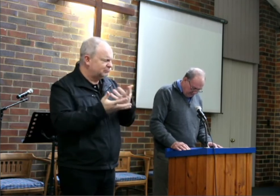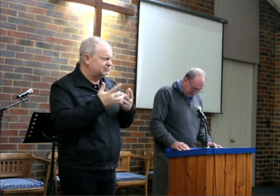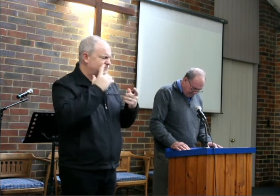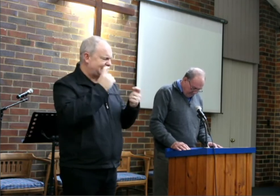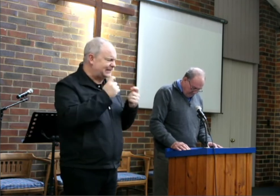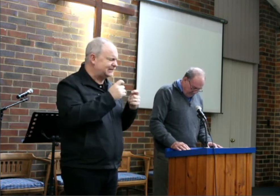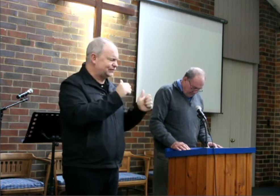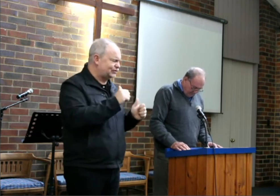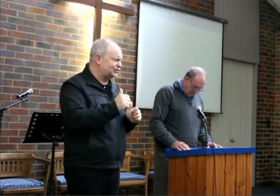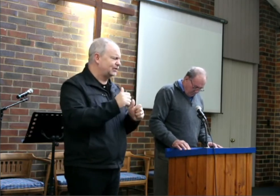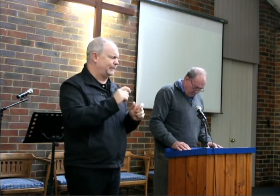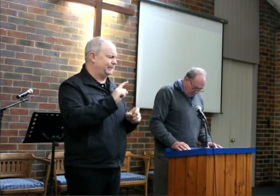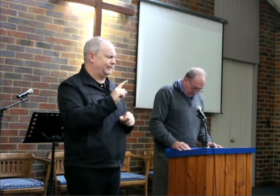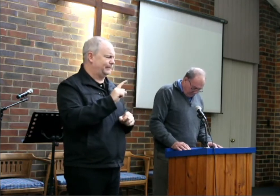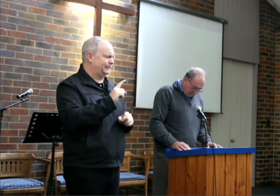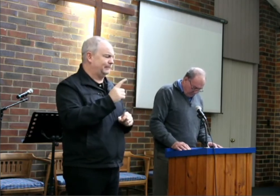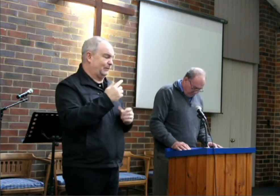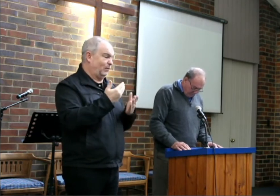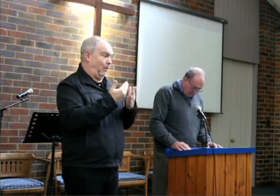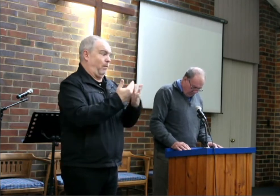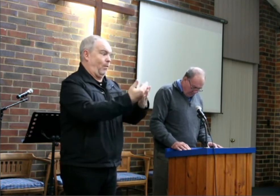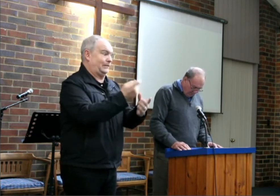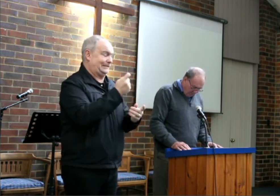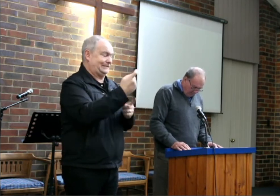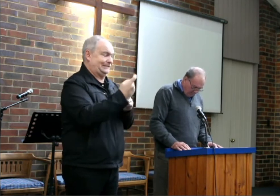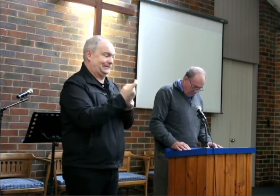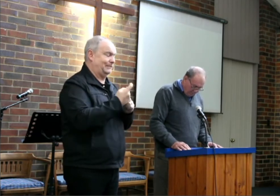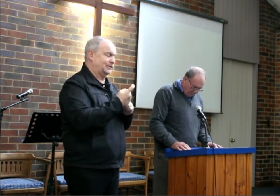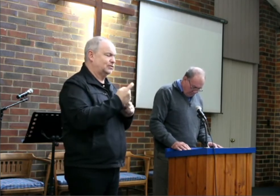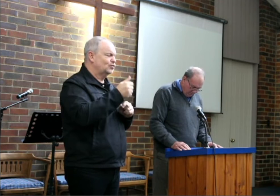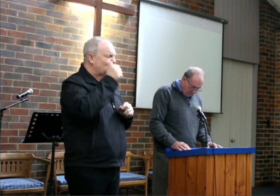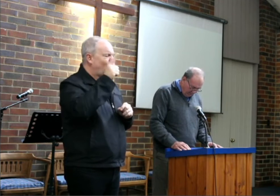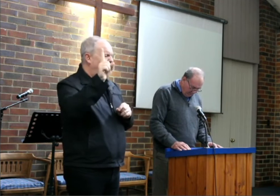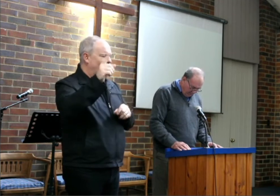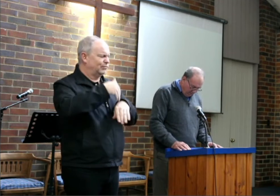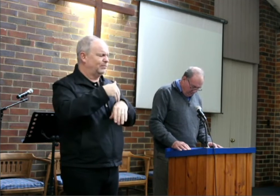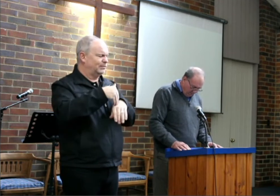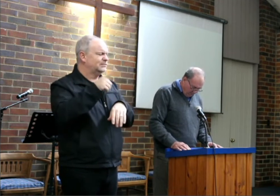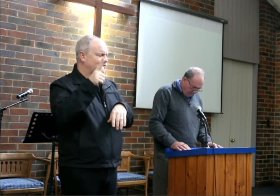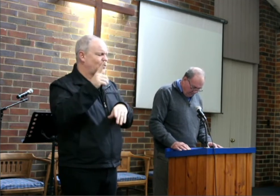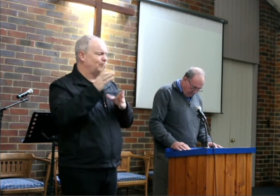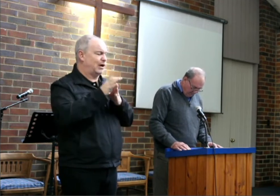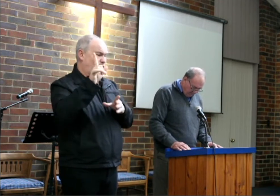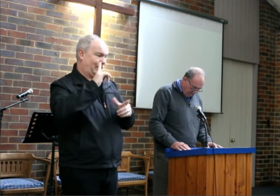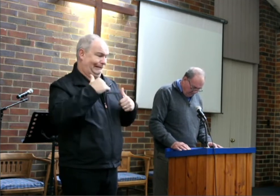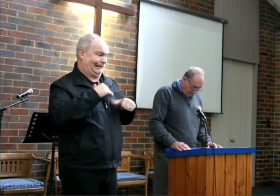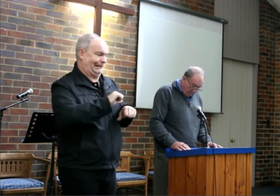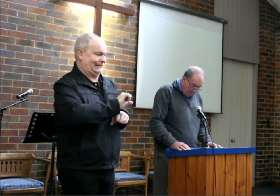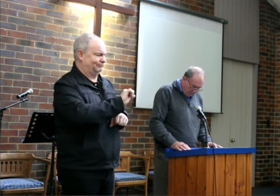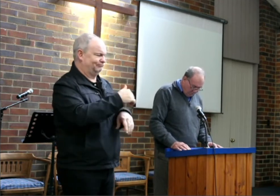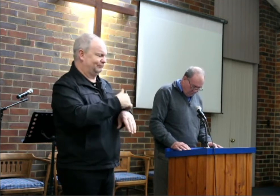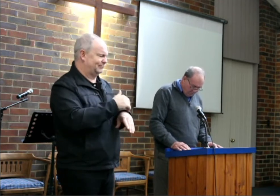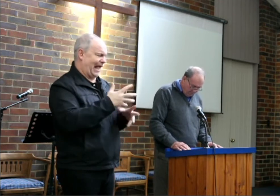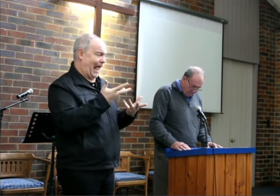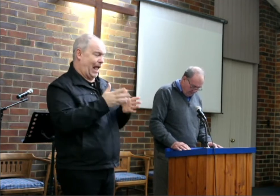and I guess we'll be having further tests. But you know what the issue is, Father, and we pray that you will heal that through whatever